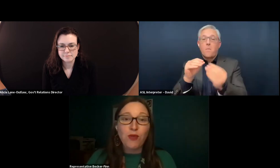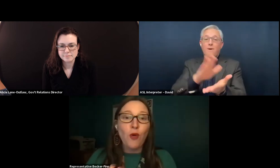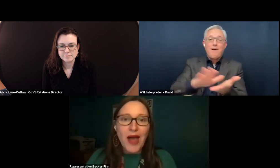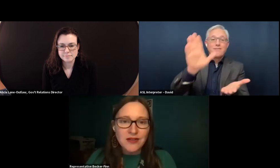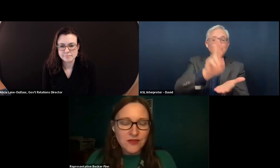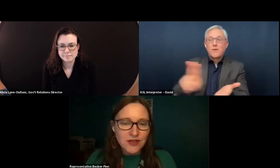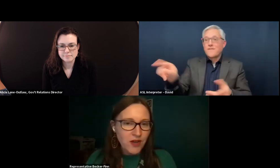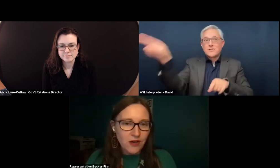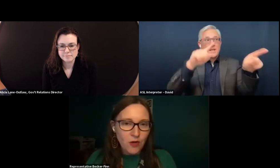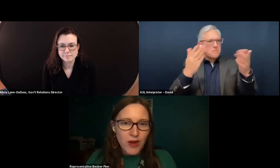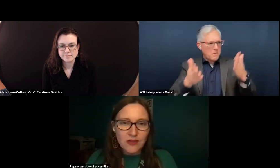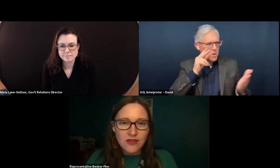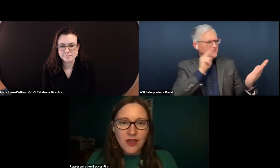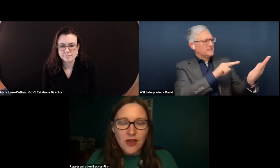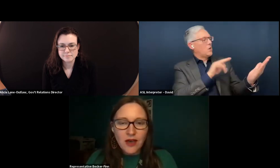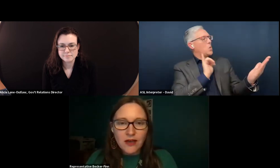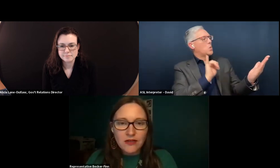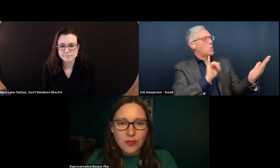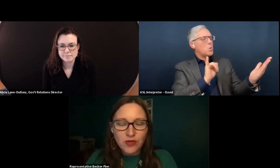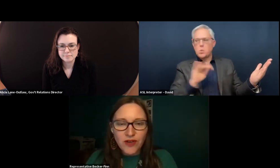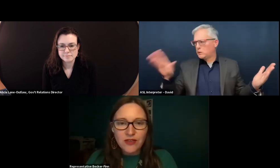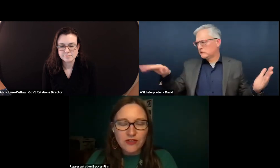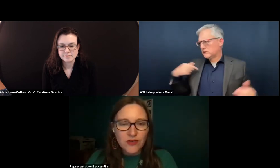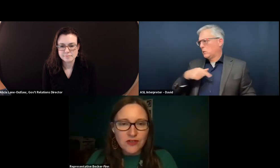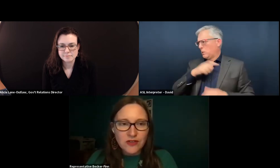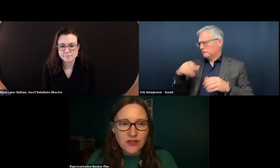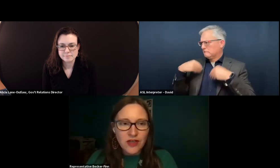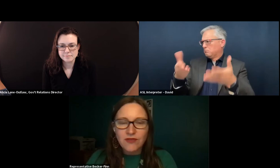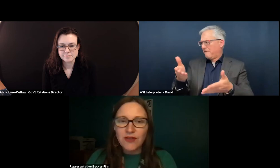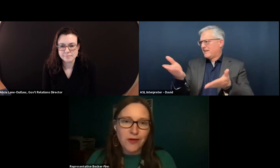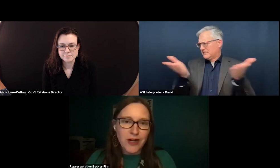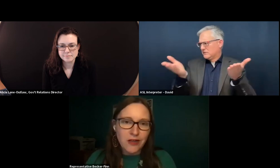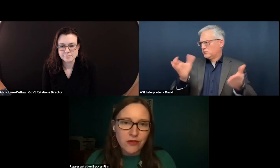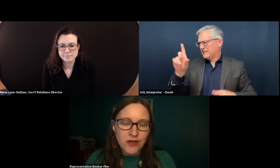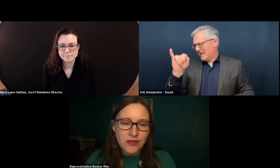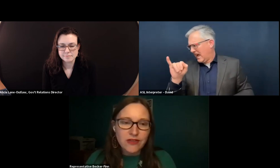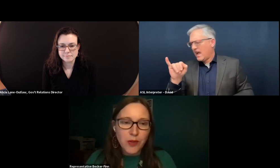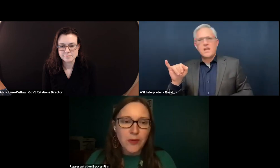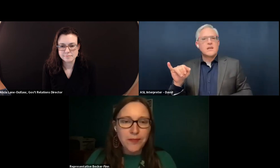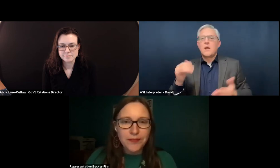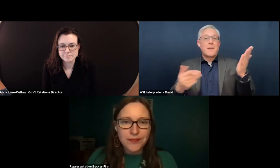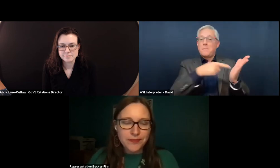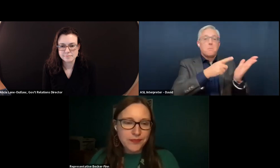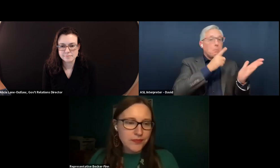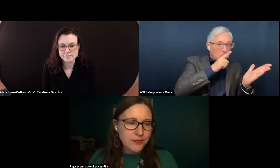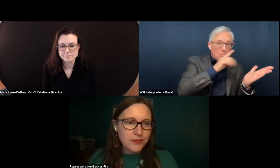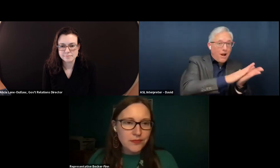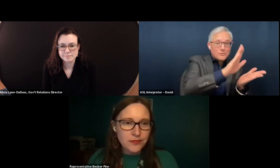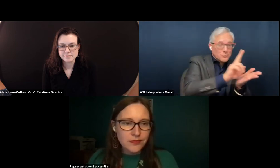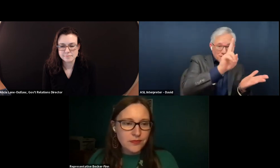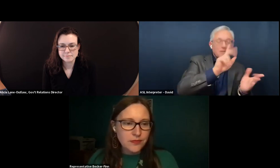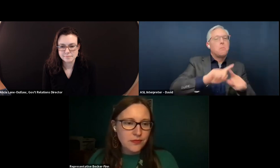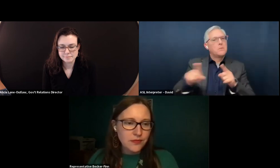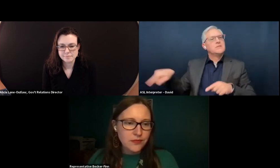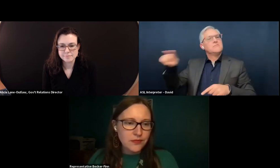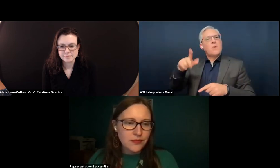universities who may proactively figure out ways to provide these services, even if they're not included in this bill.